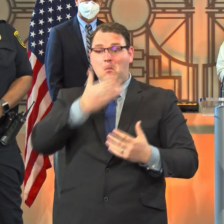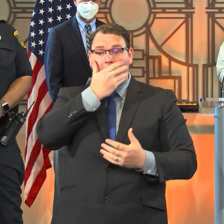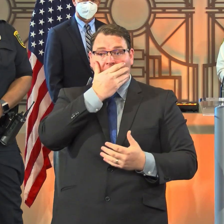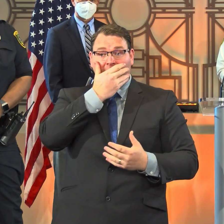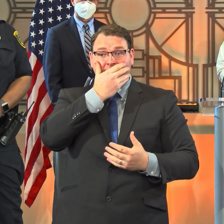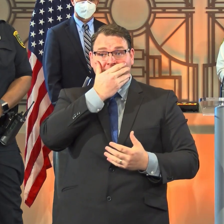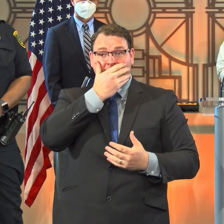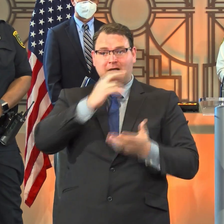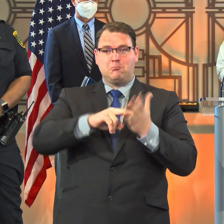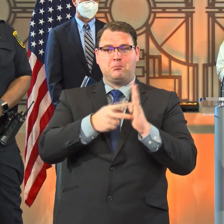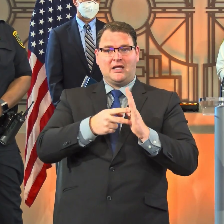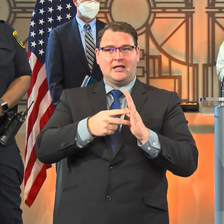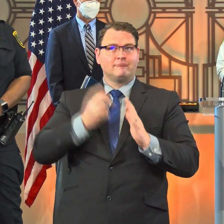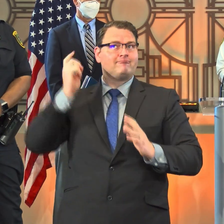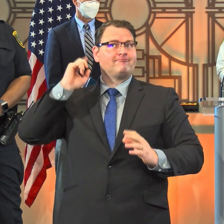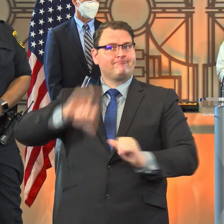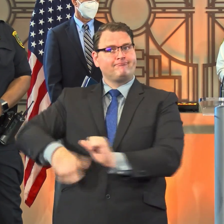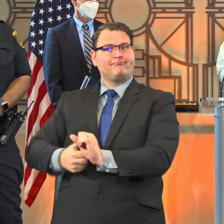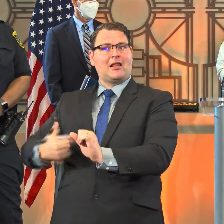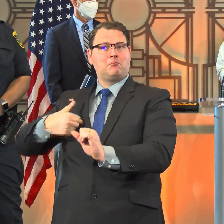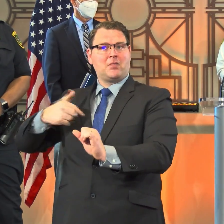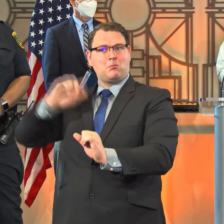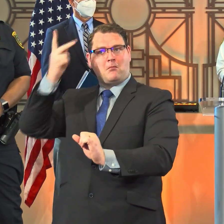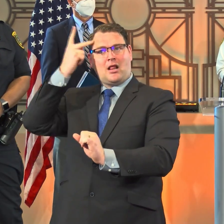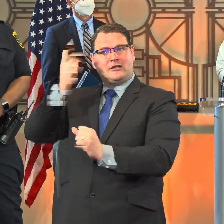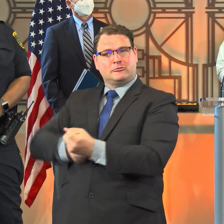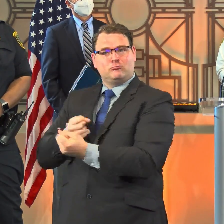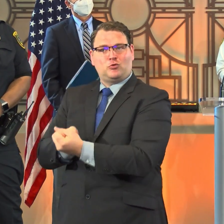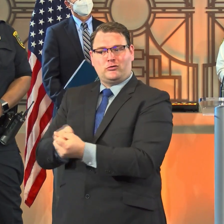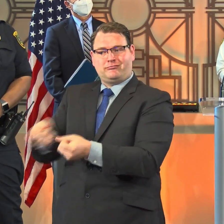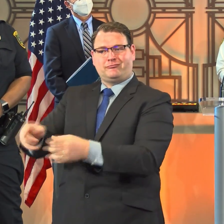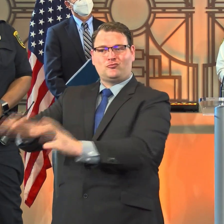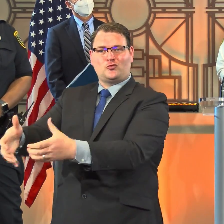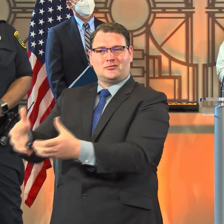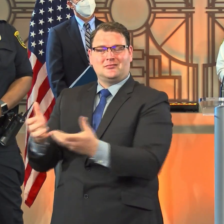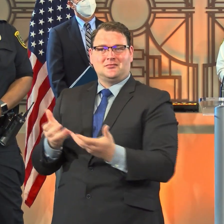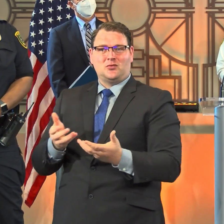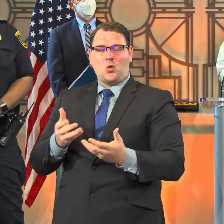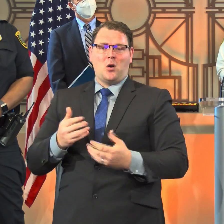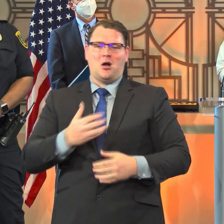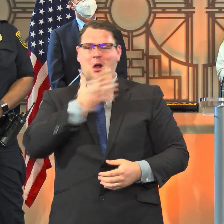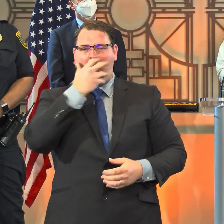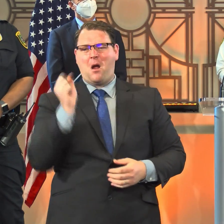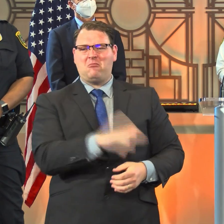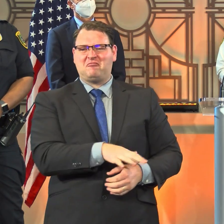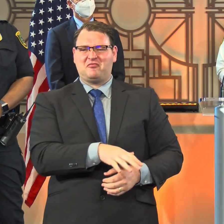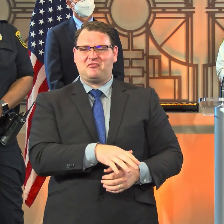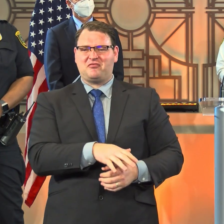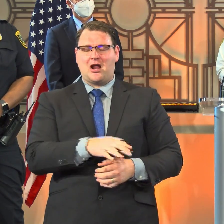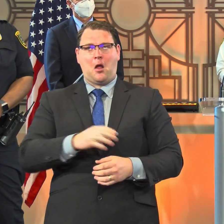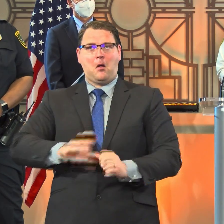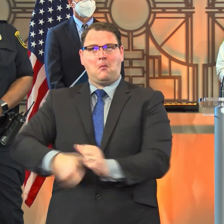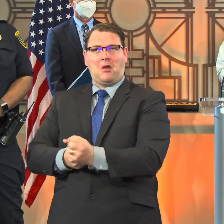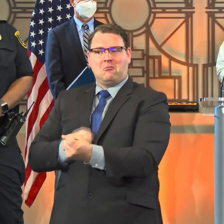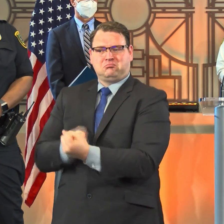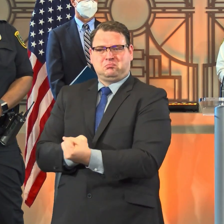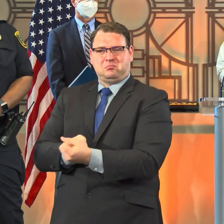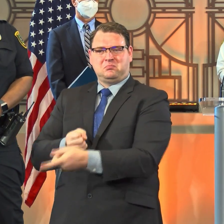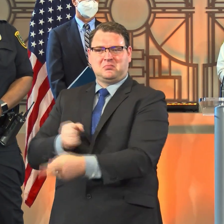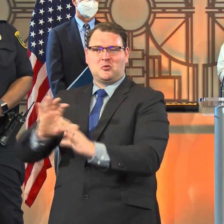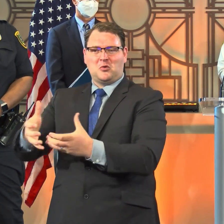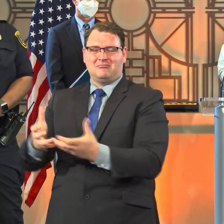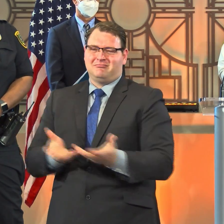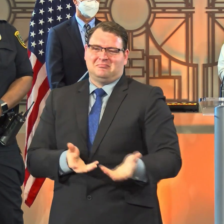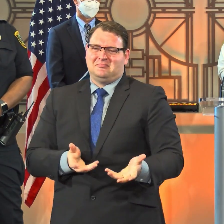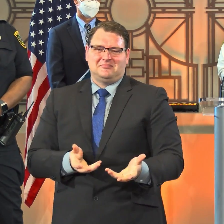end, the virus is going to remind us. I didn't tell you which party I was affiliated with. If you were living